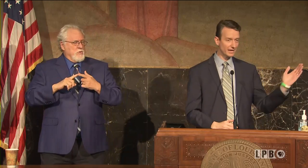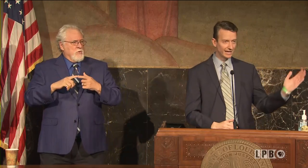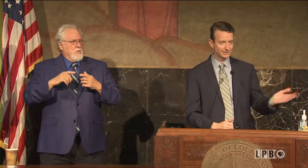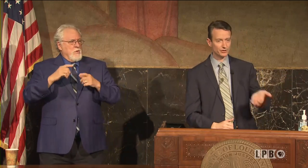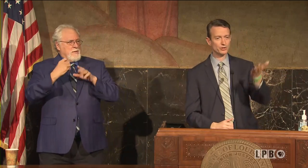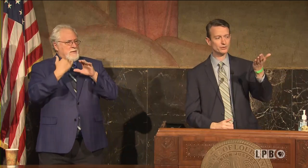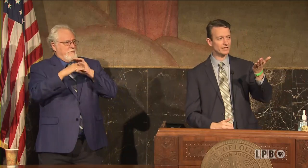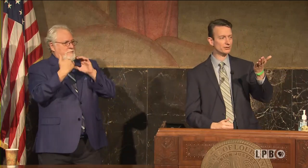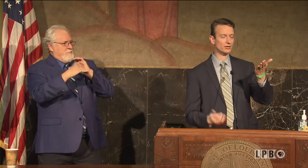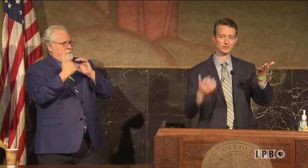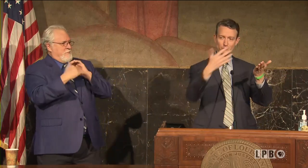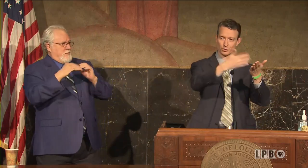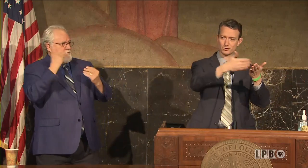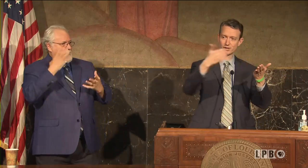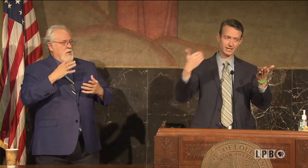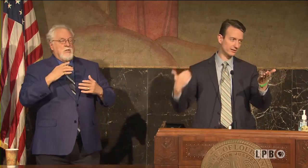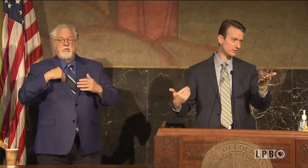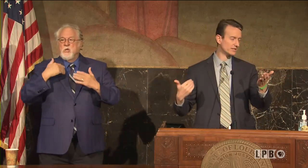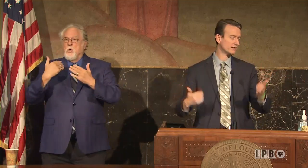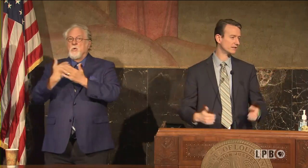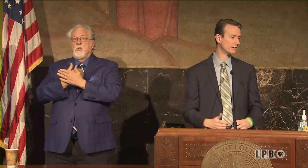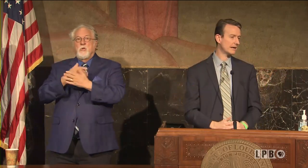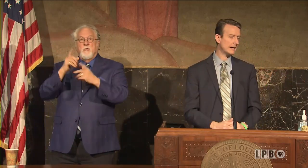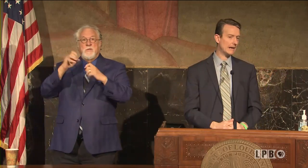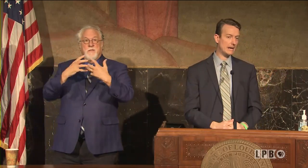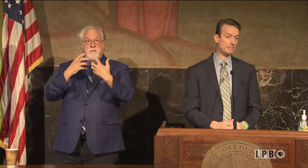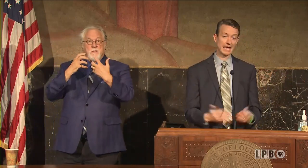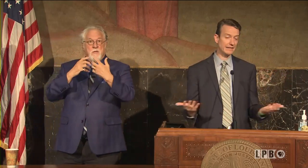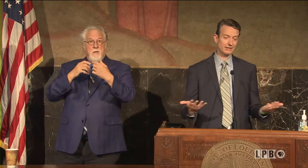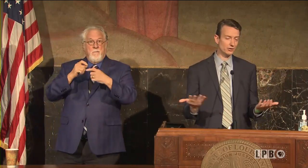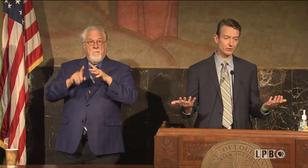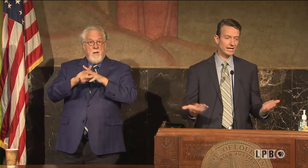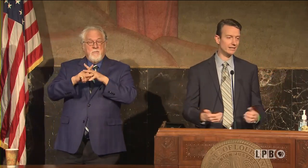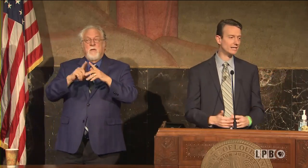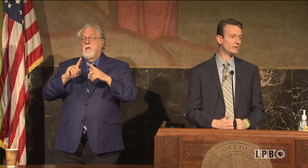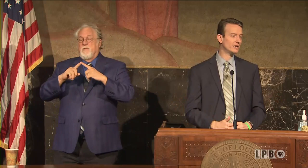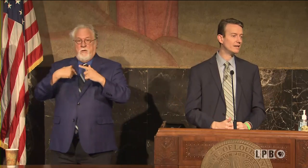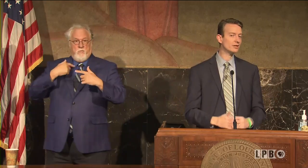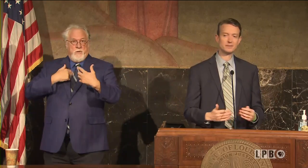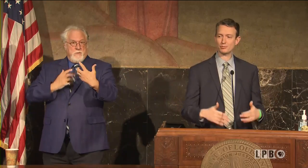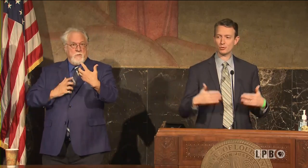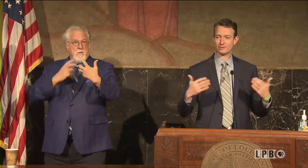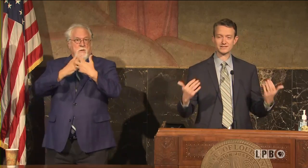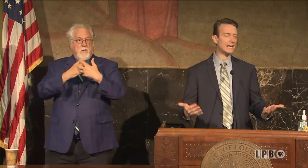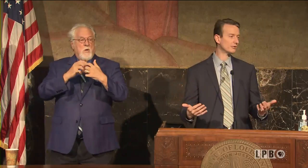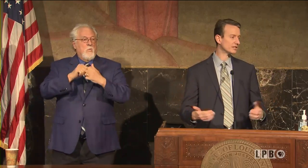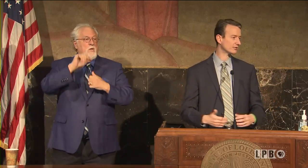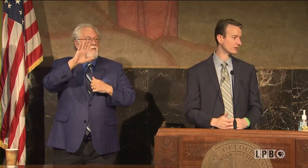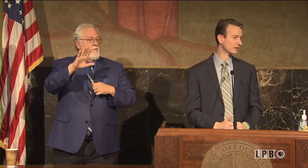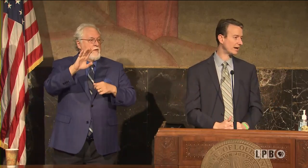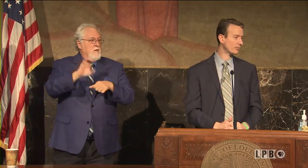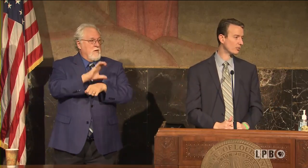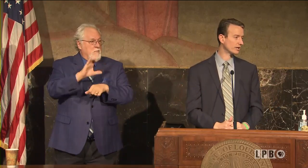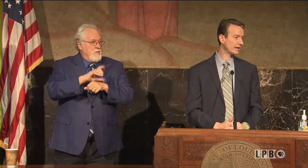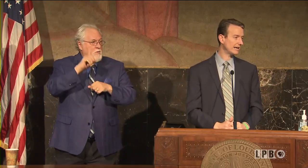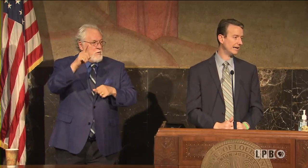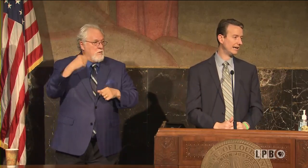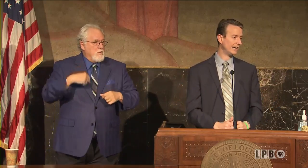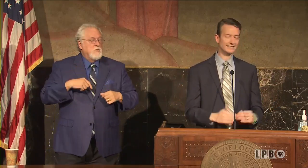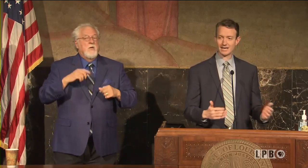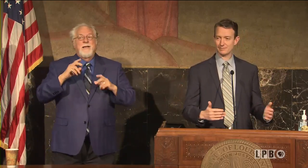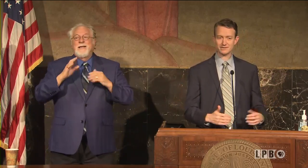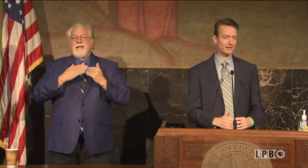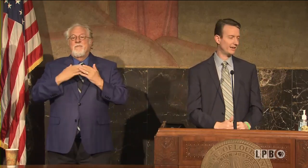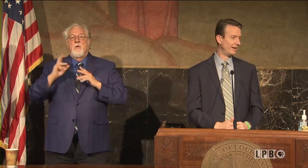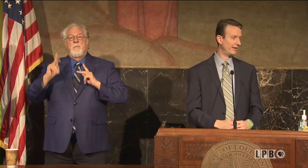So as a new tester comes on board, we try to get those tests in. And then, again, even the people who have established electronic lab reporting,